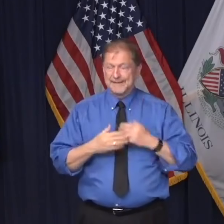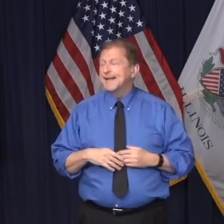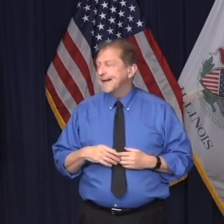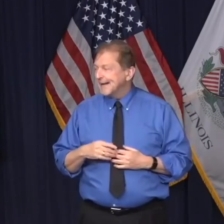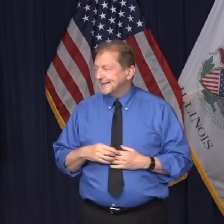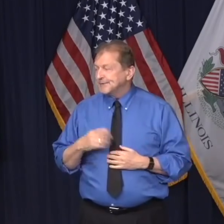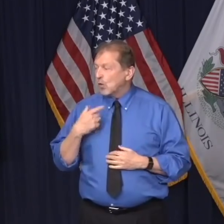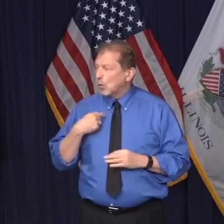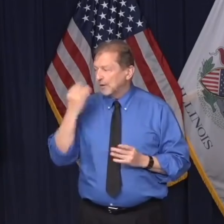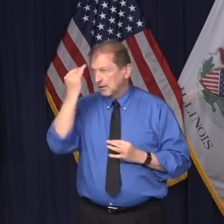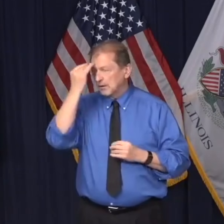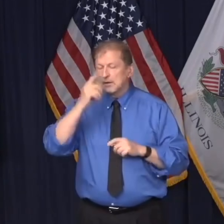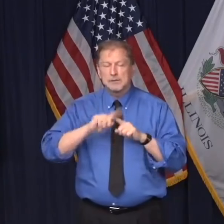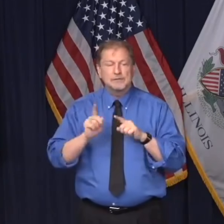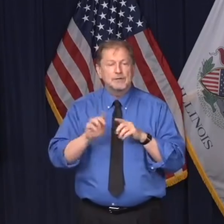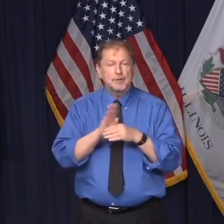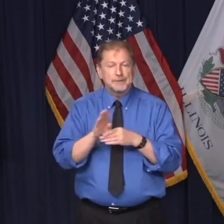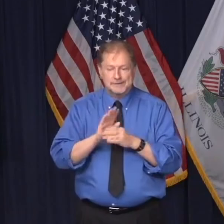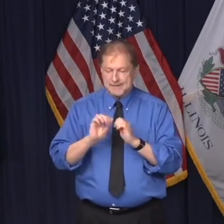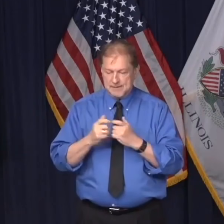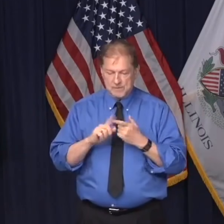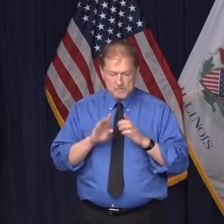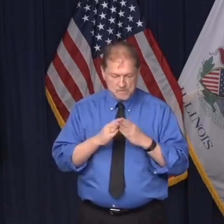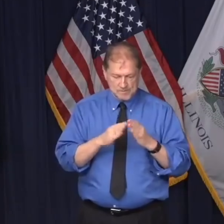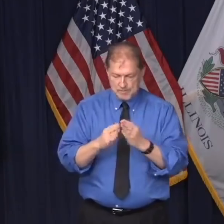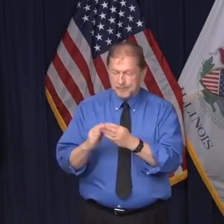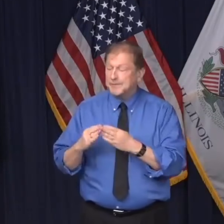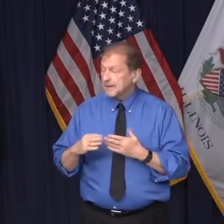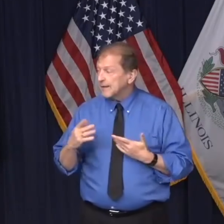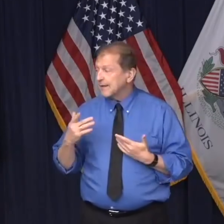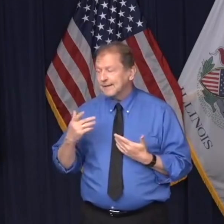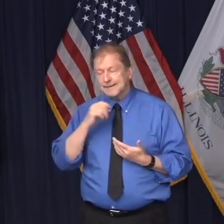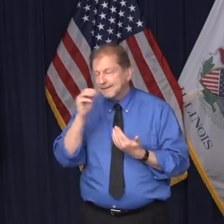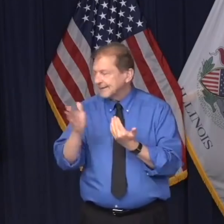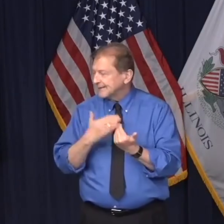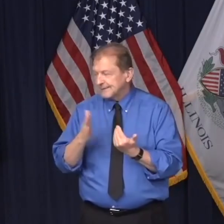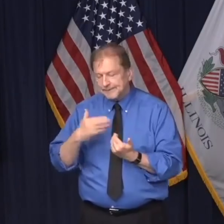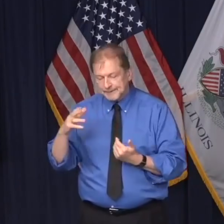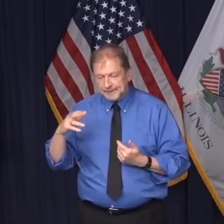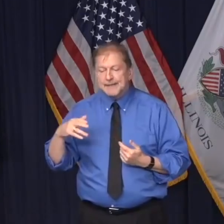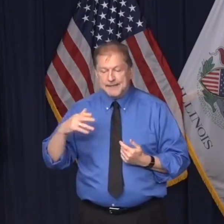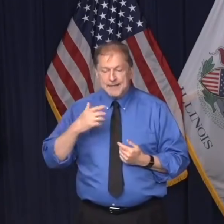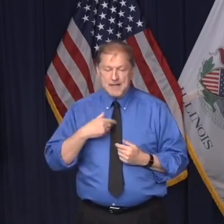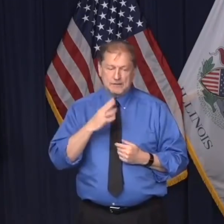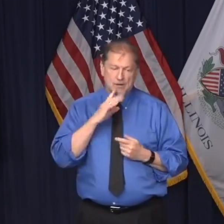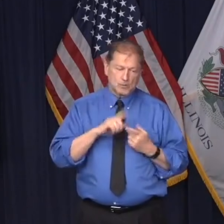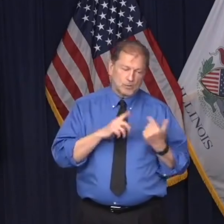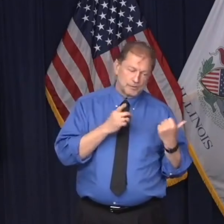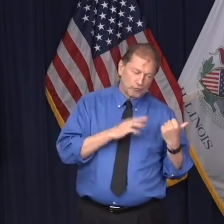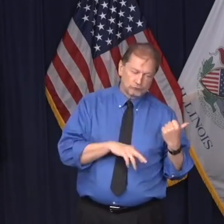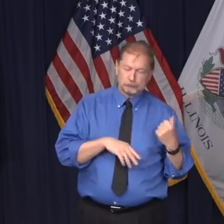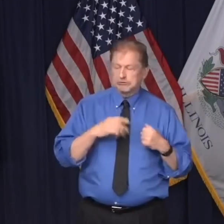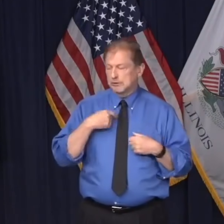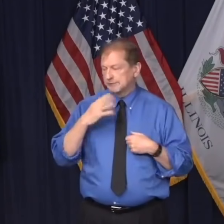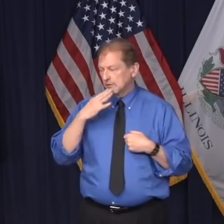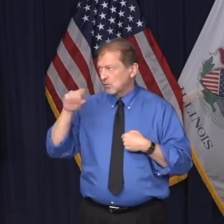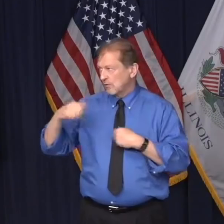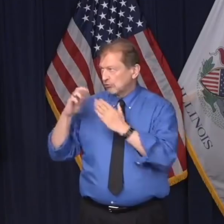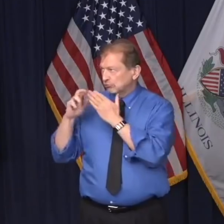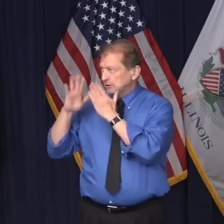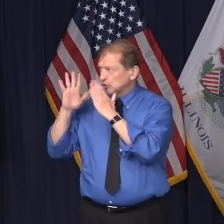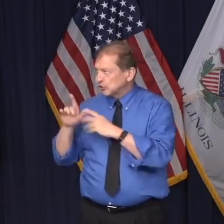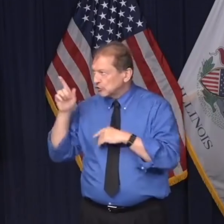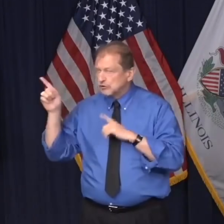of different businesses. It is hard. I mean, I've listened to epidemiologists about this and Dr. Zike and others. It